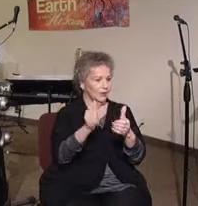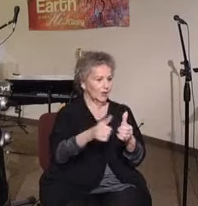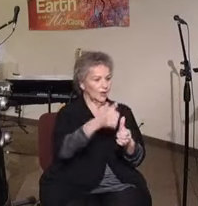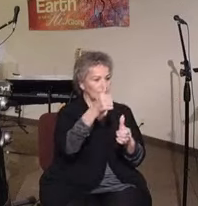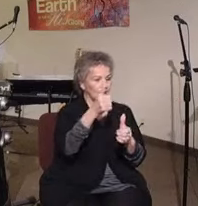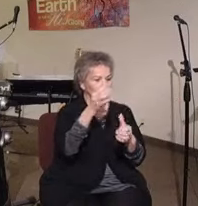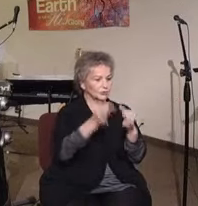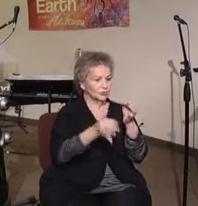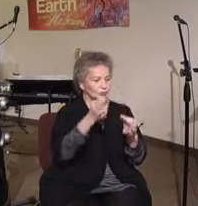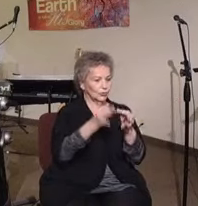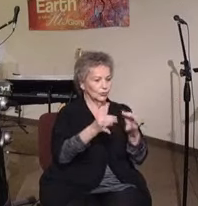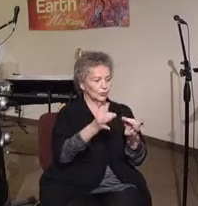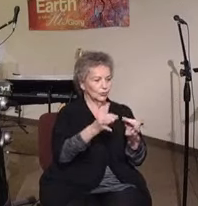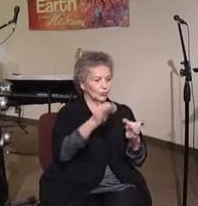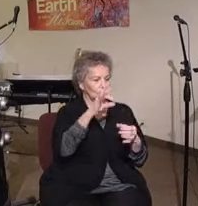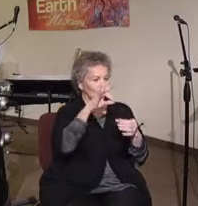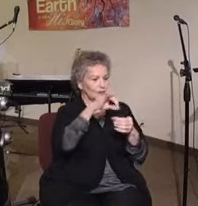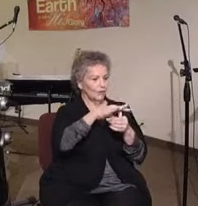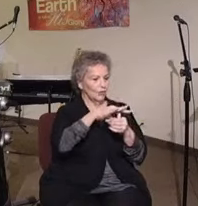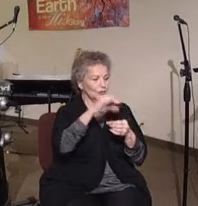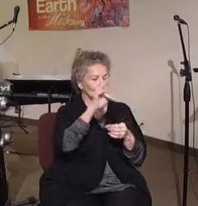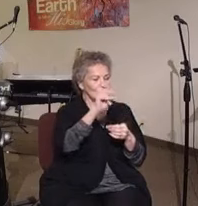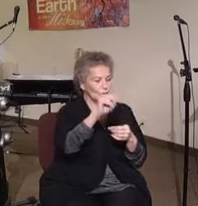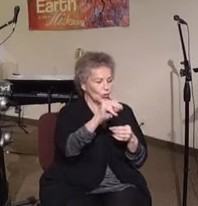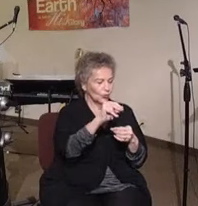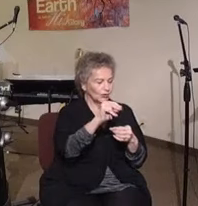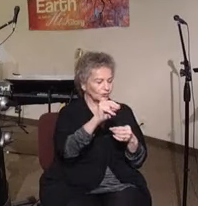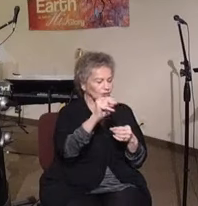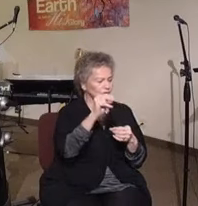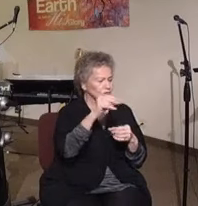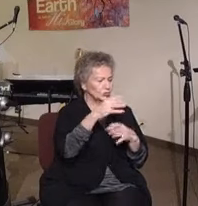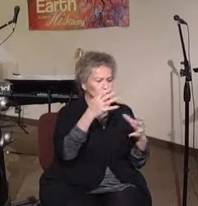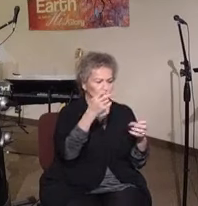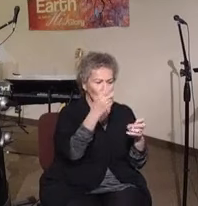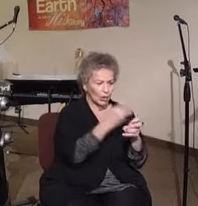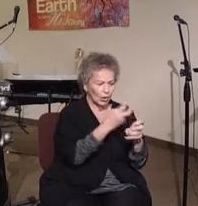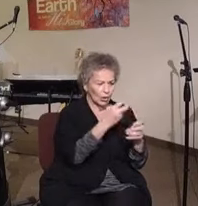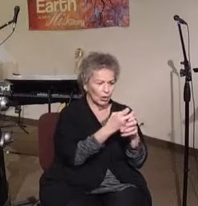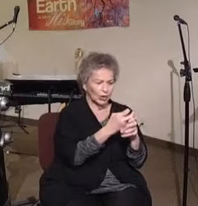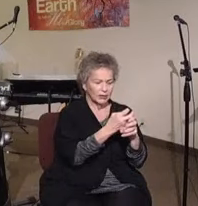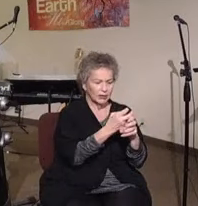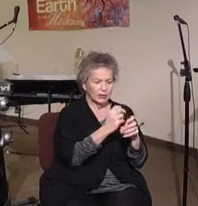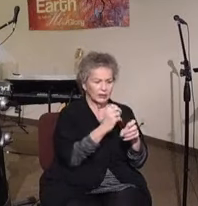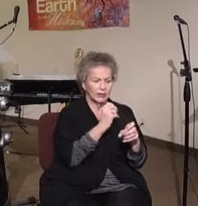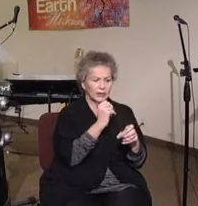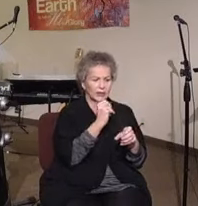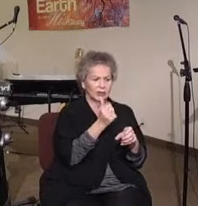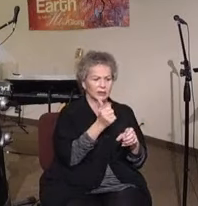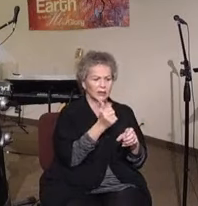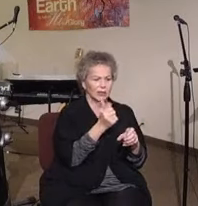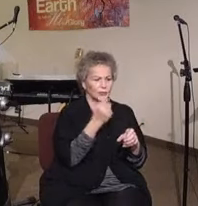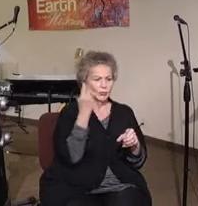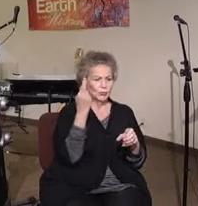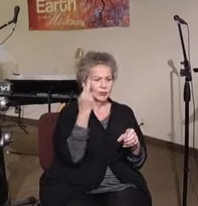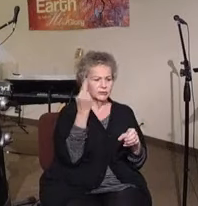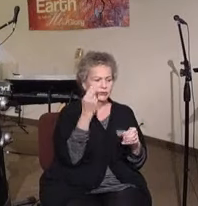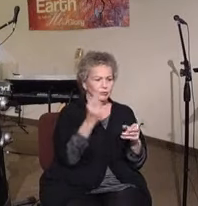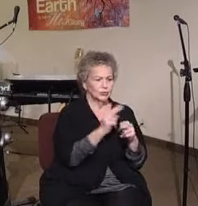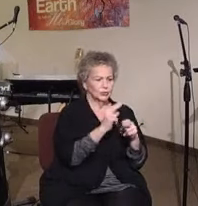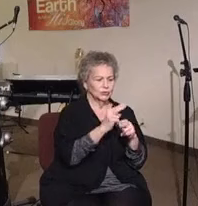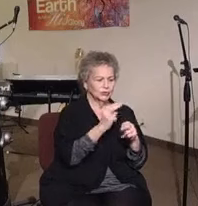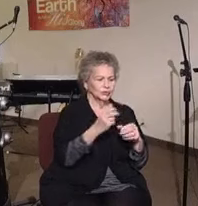it's too hard of a punishment. It's too cruel and unusual punishment to send anybody to hell. So we're